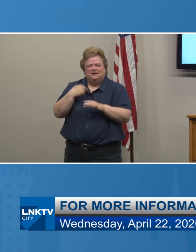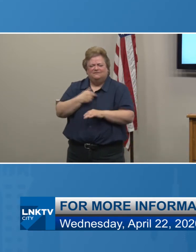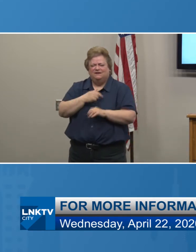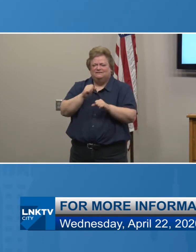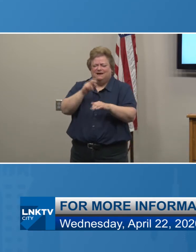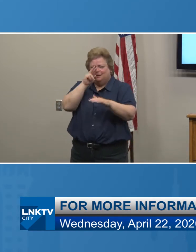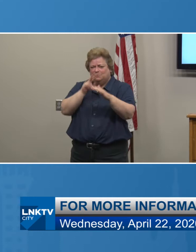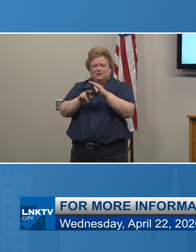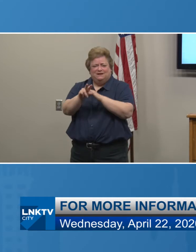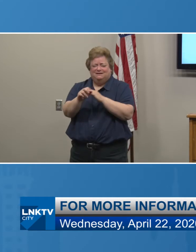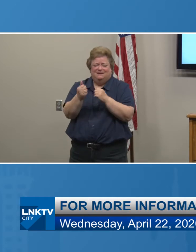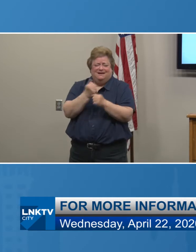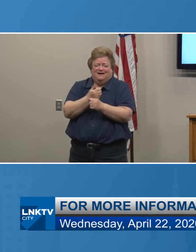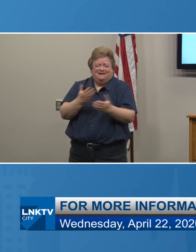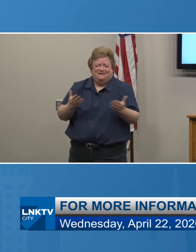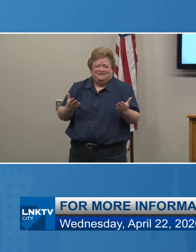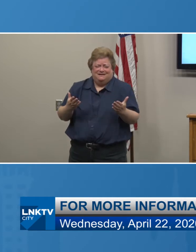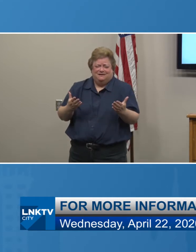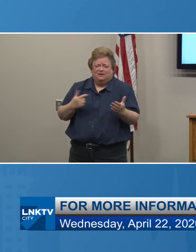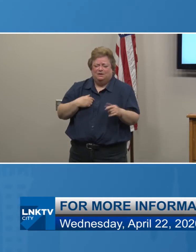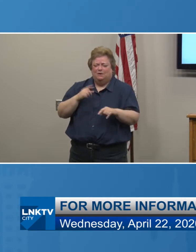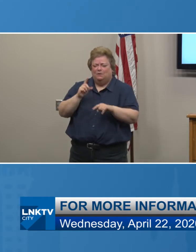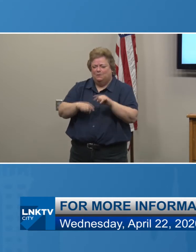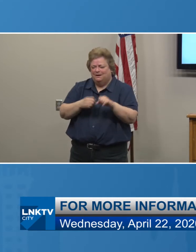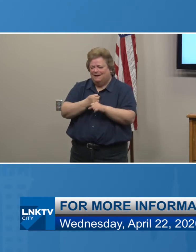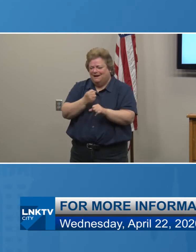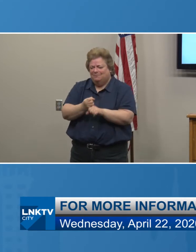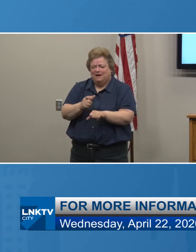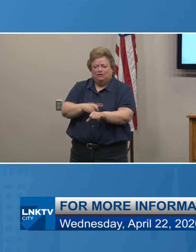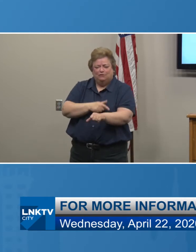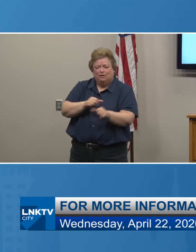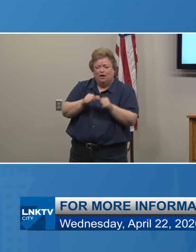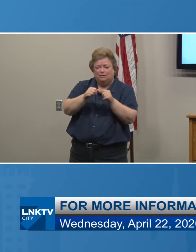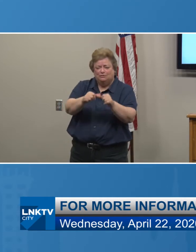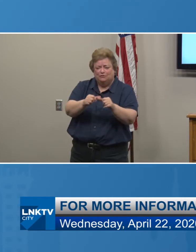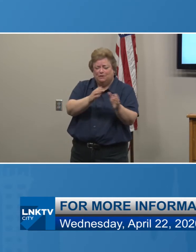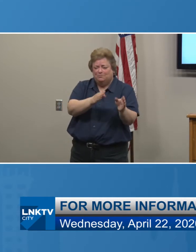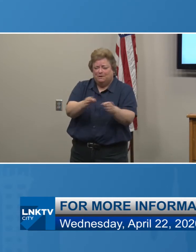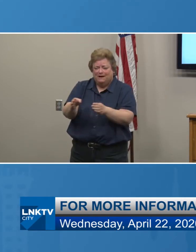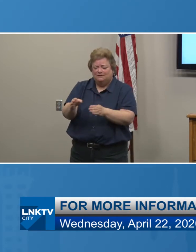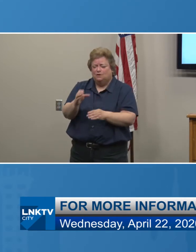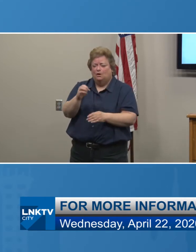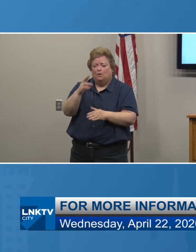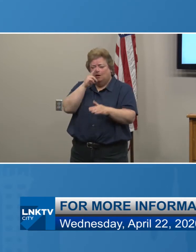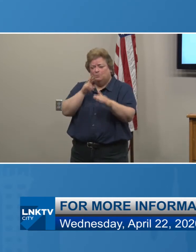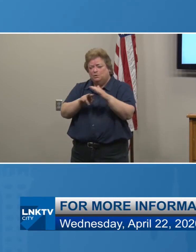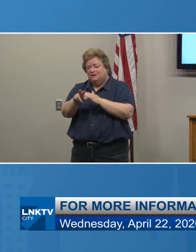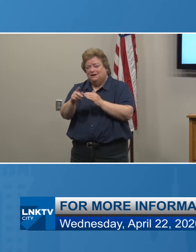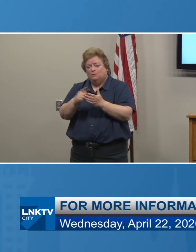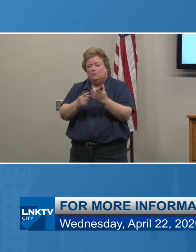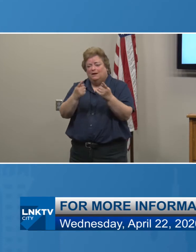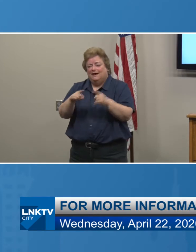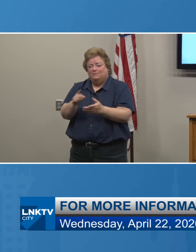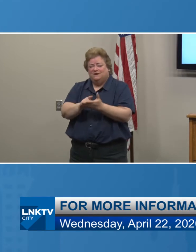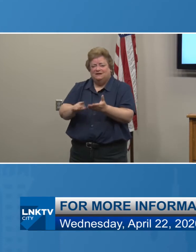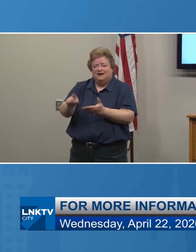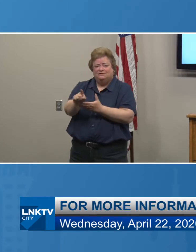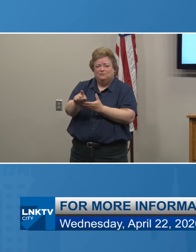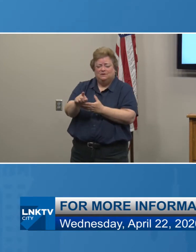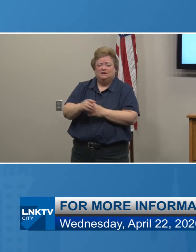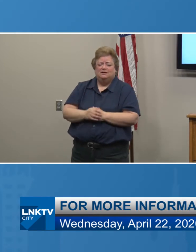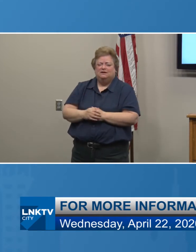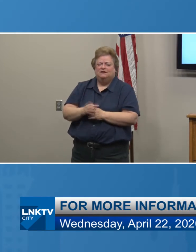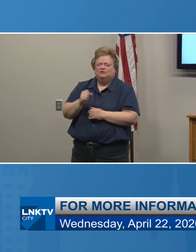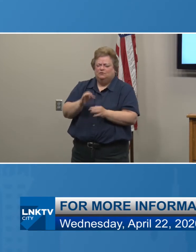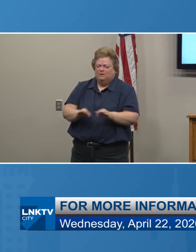predict anything. We can't make long-term plans or even predict next week for sure. So it's important